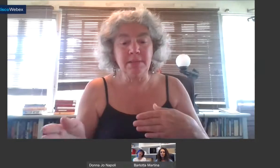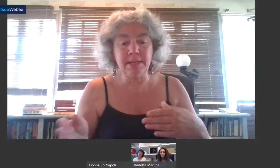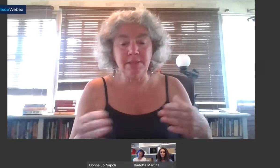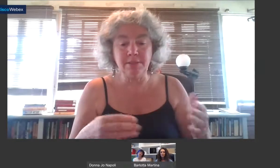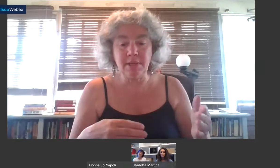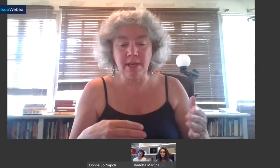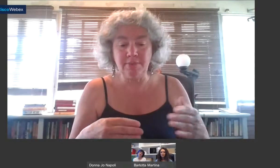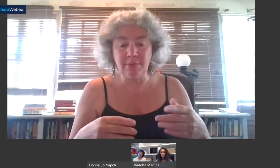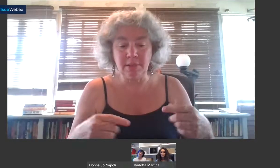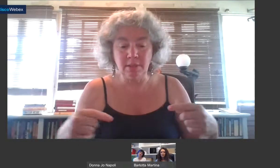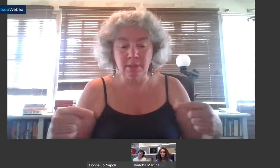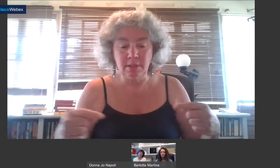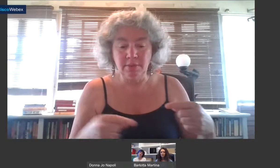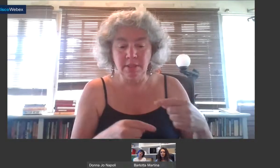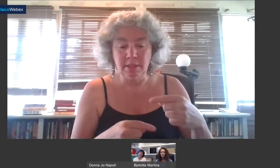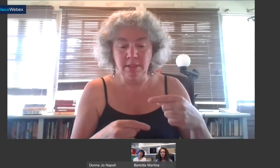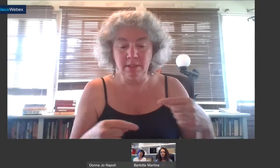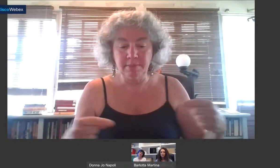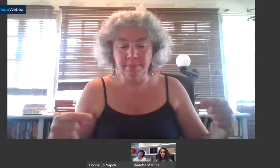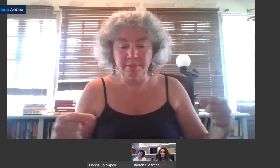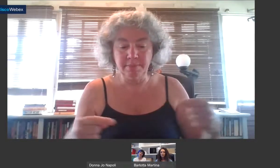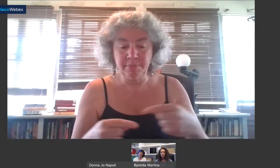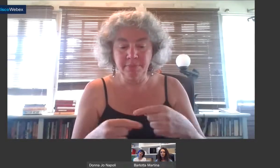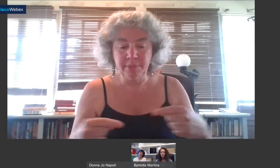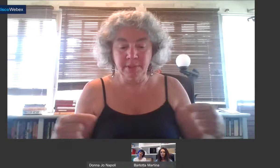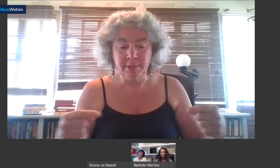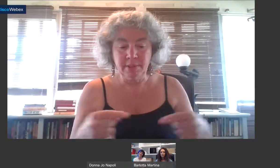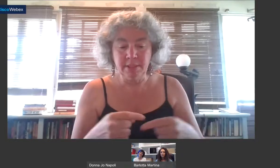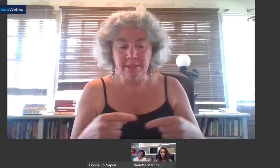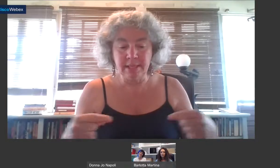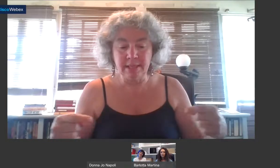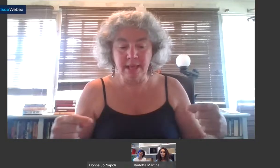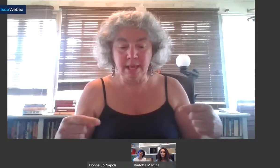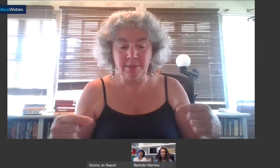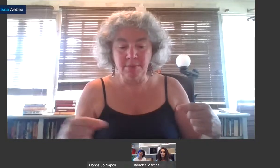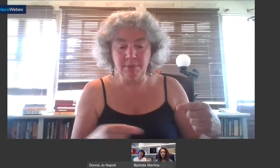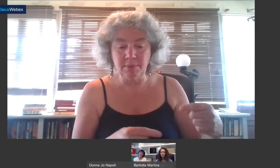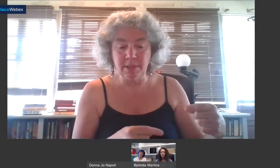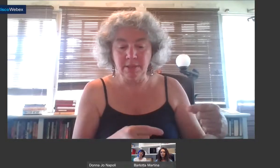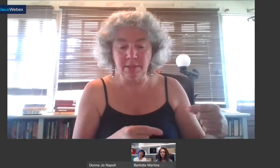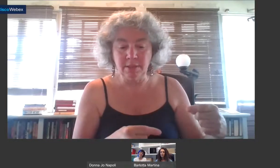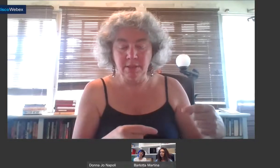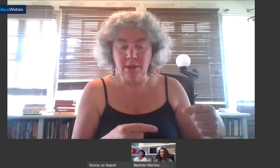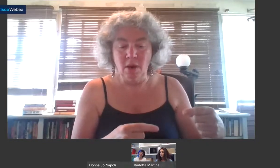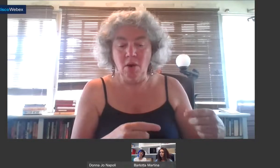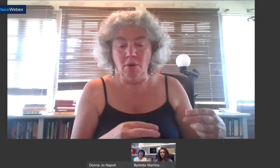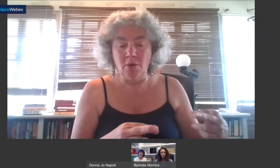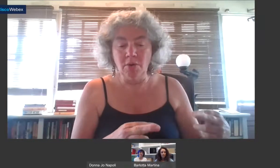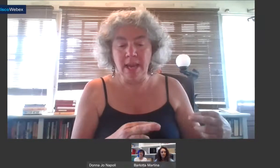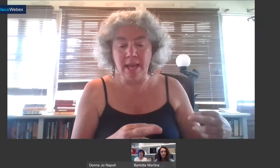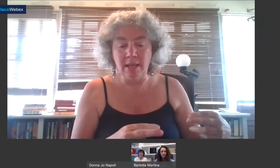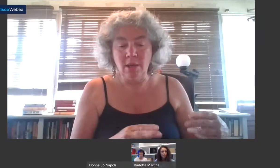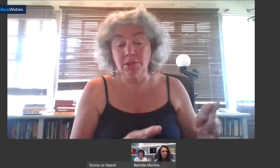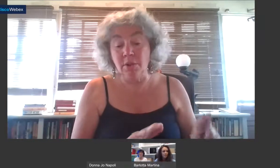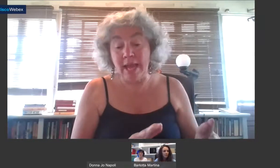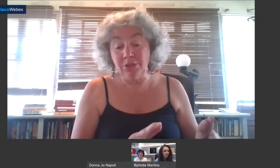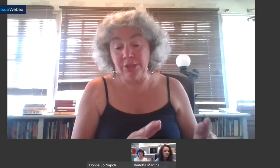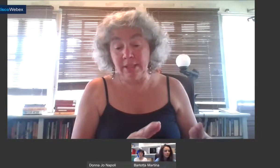maybe I don't have one that that is like that, where one. Oh, okay. So actually,